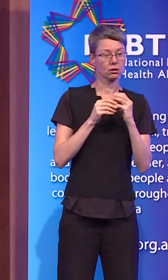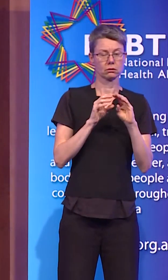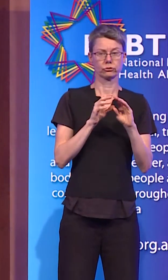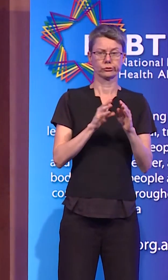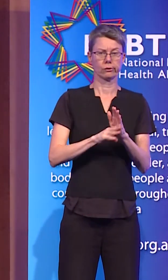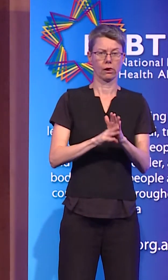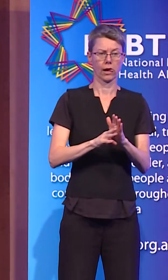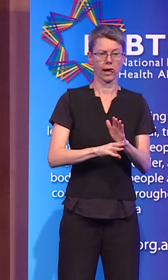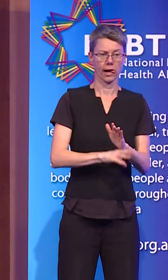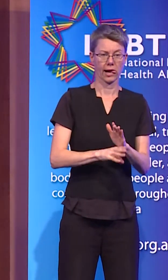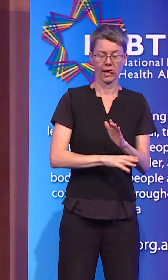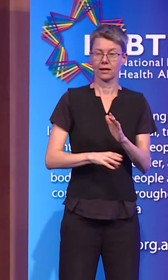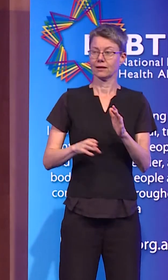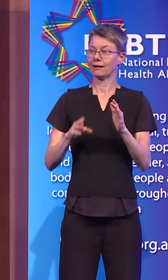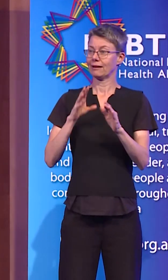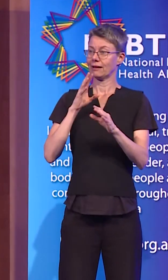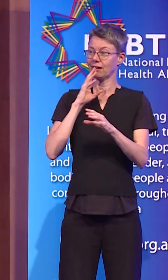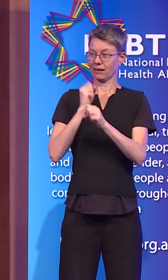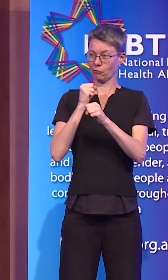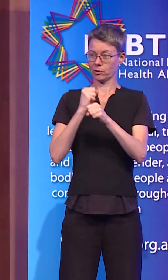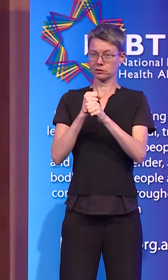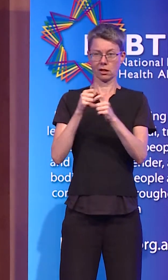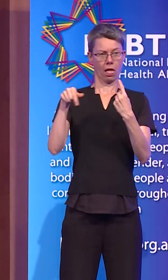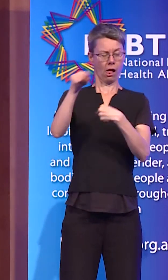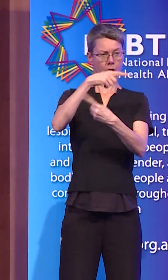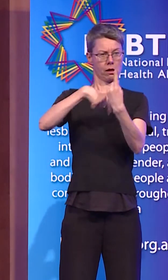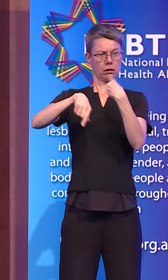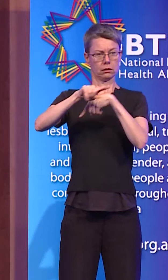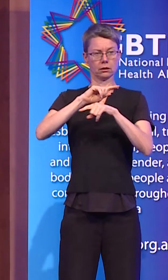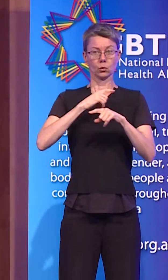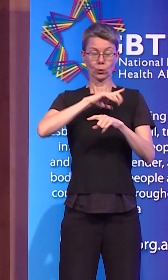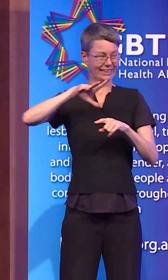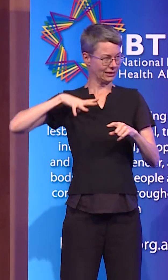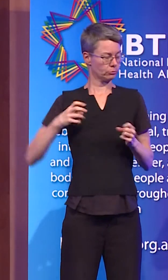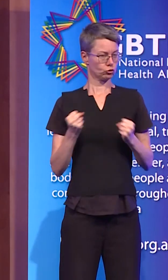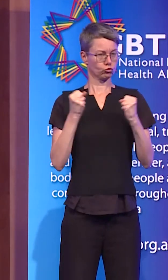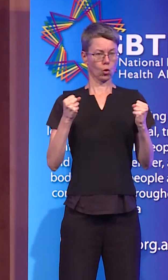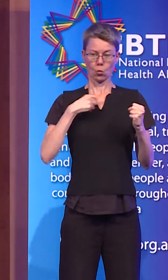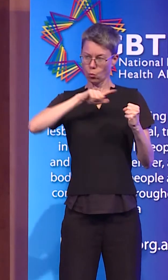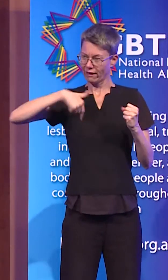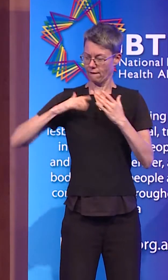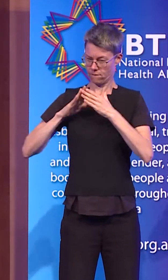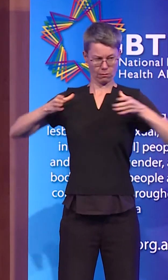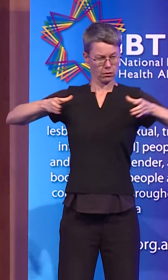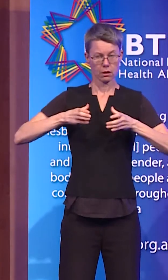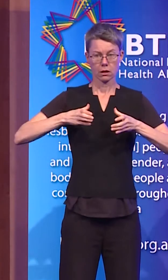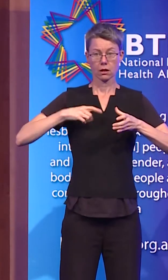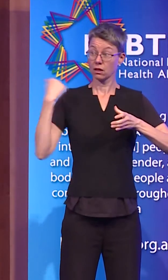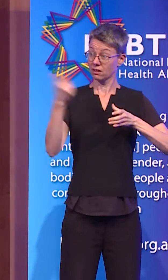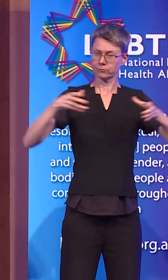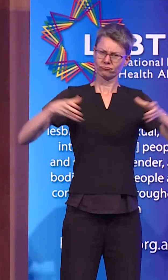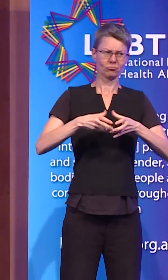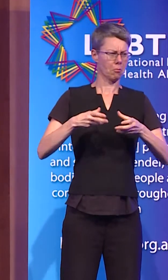discourse. And we need each other to stay strong in the face of all that. We are each other's family, and when we get together, we're a pretty